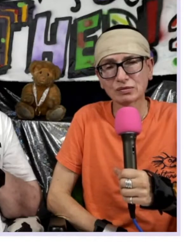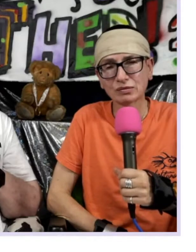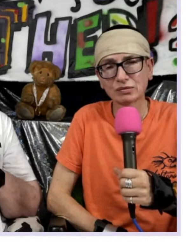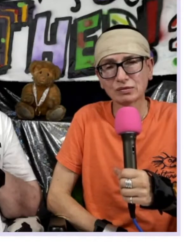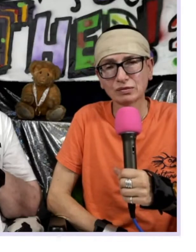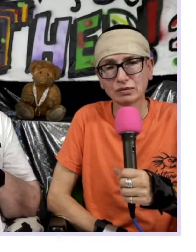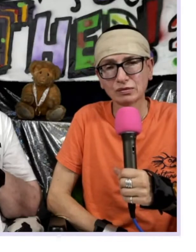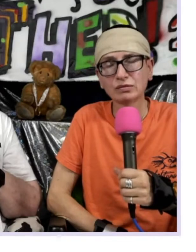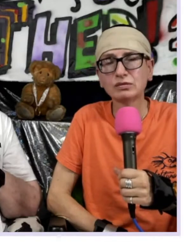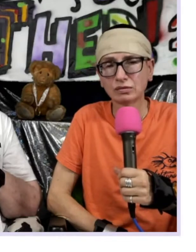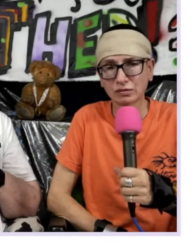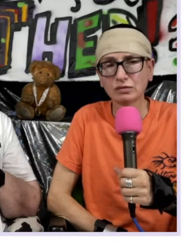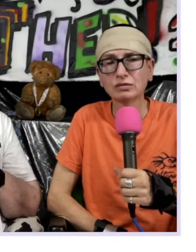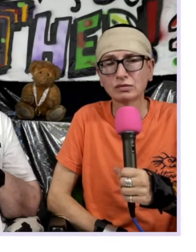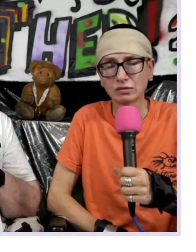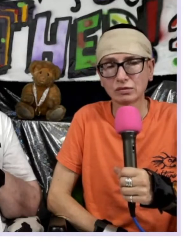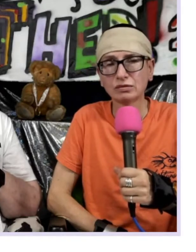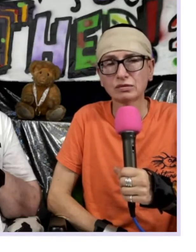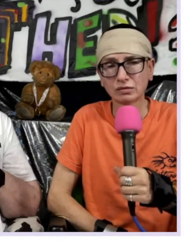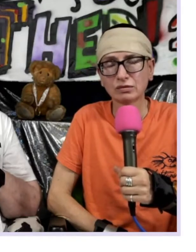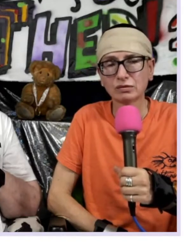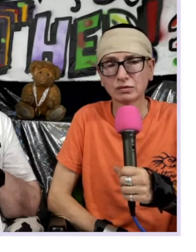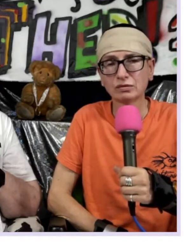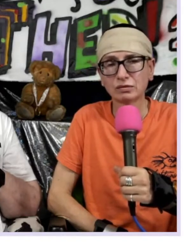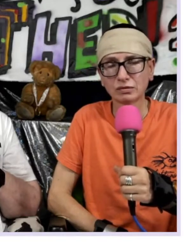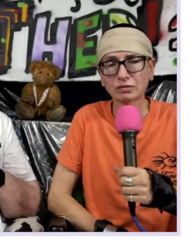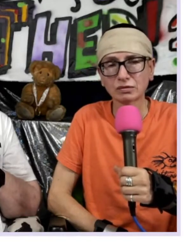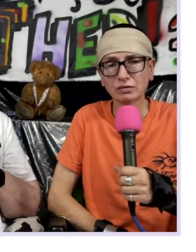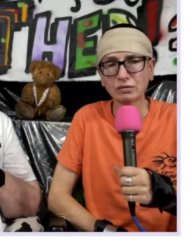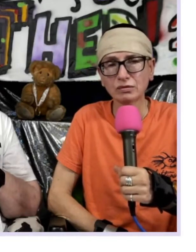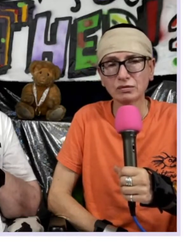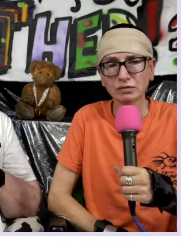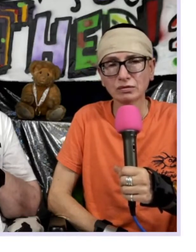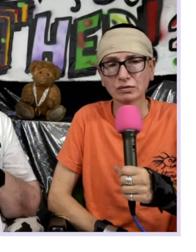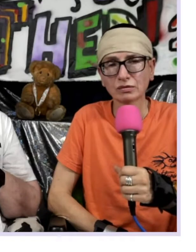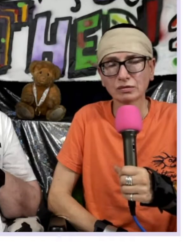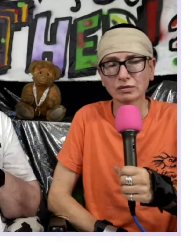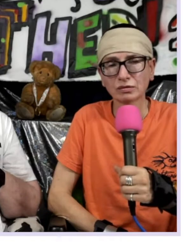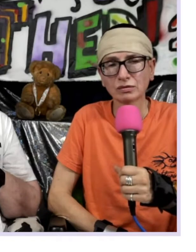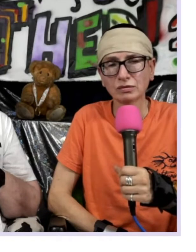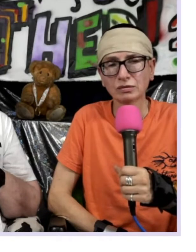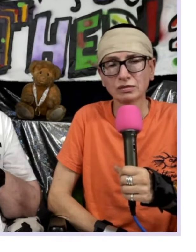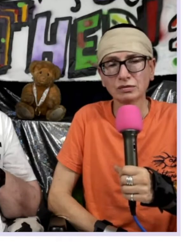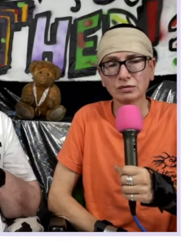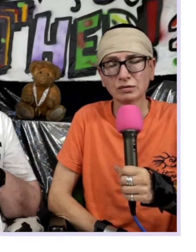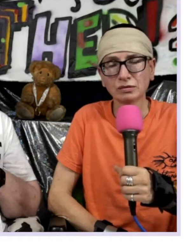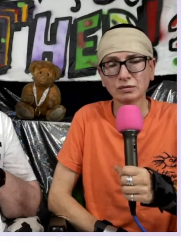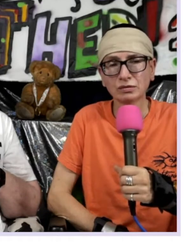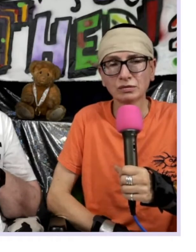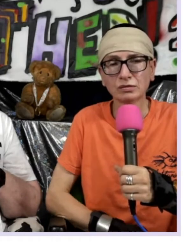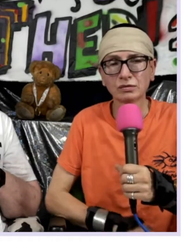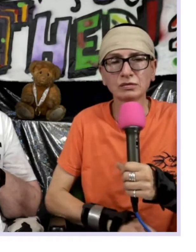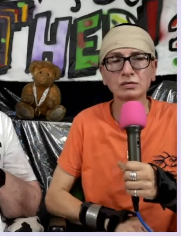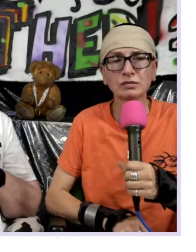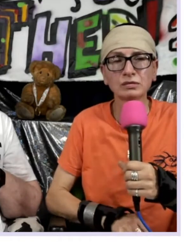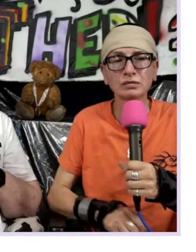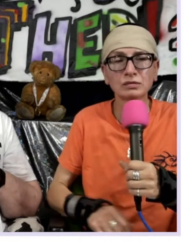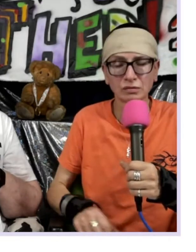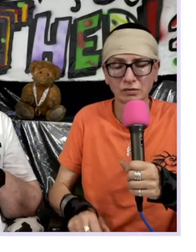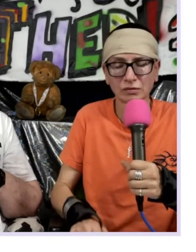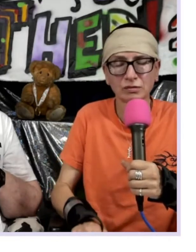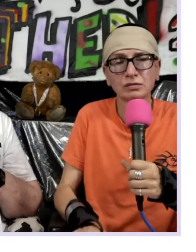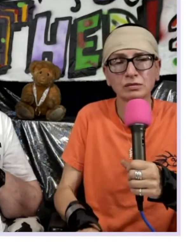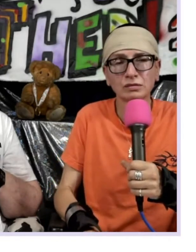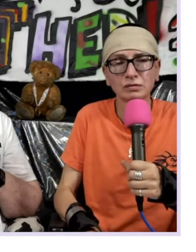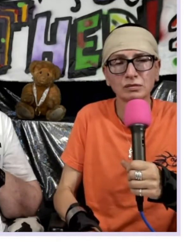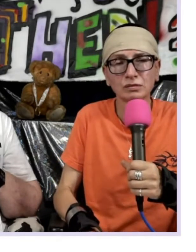because it is in that controlled, safe environment. But I think I only think it's a good thing that they're